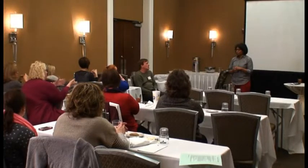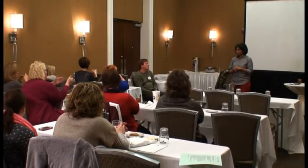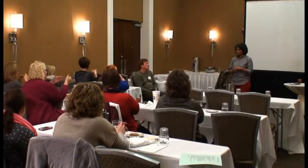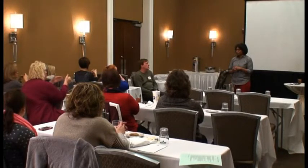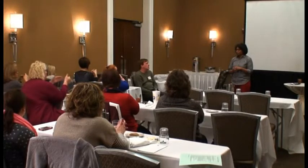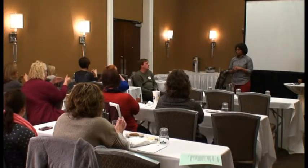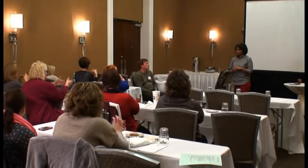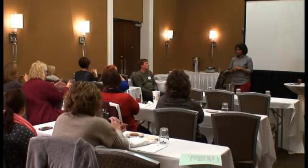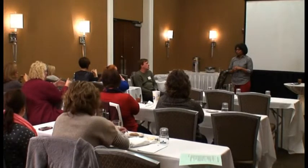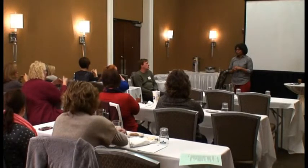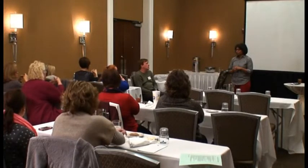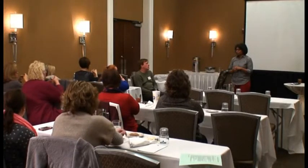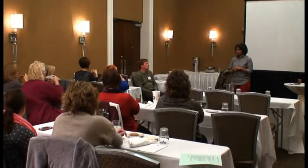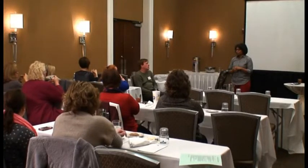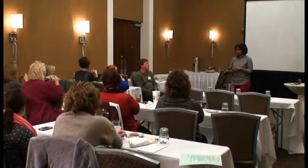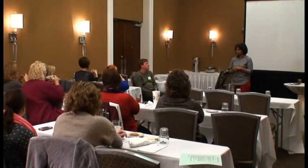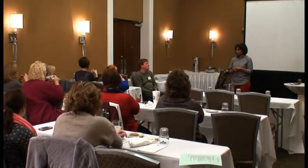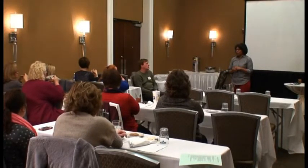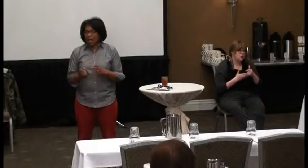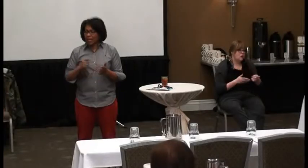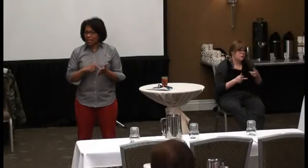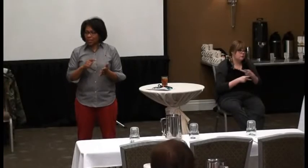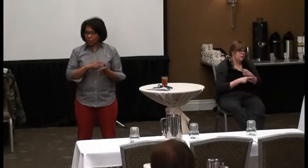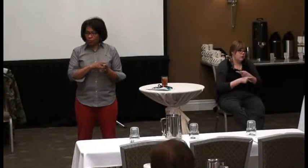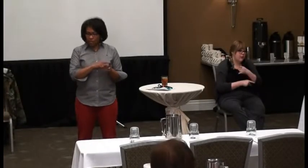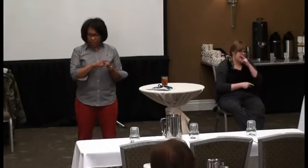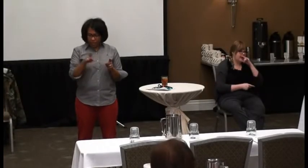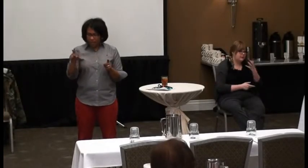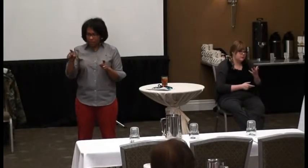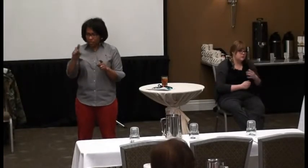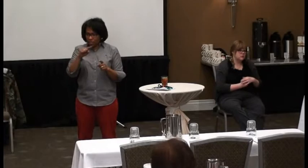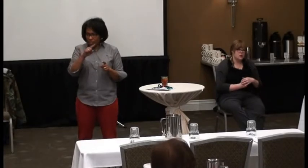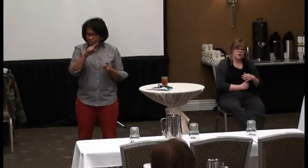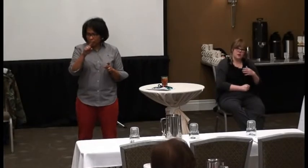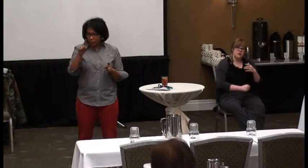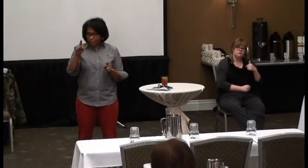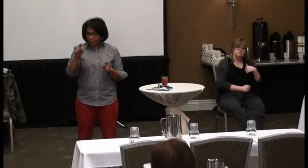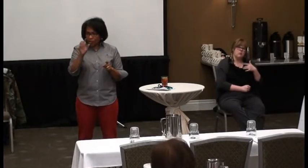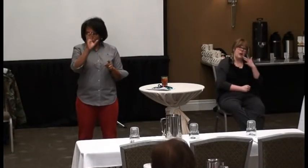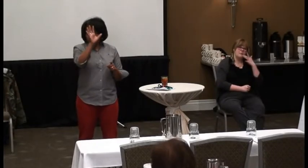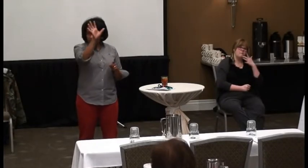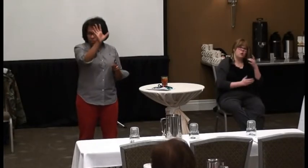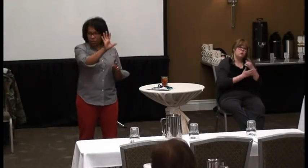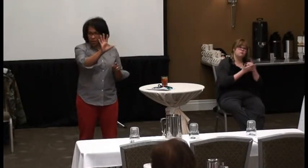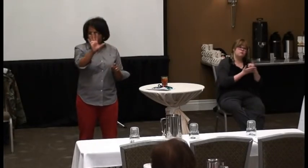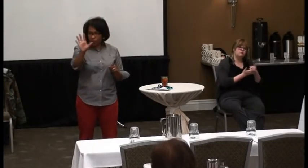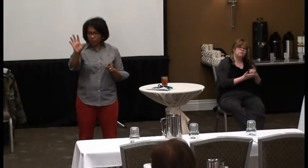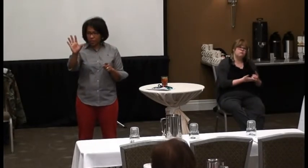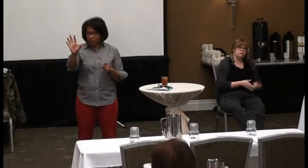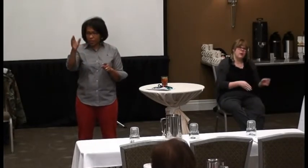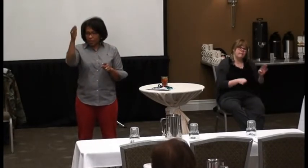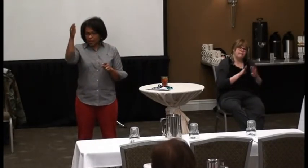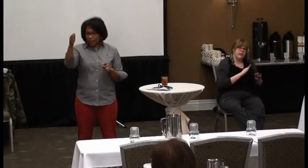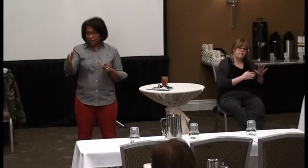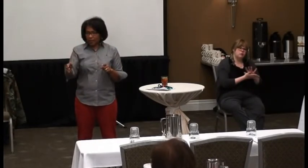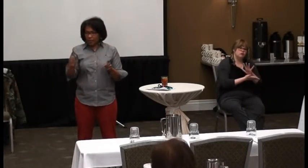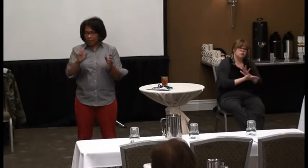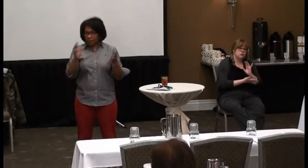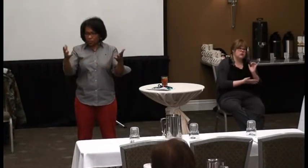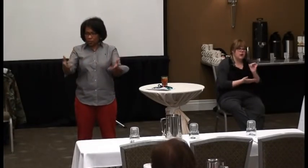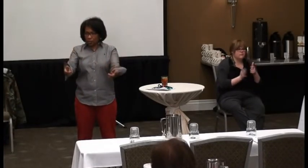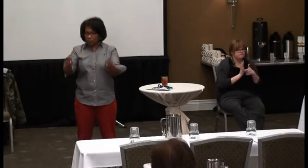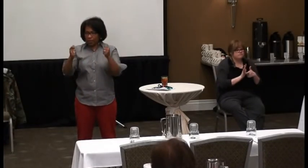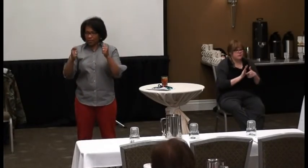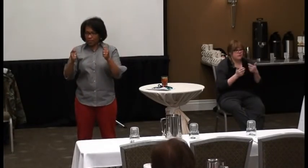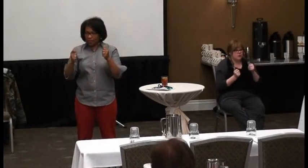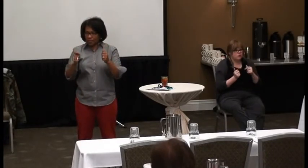to help you in figuring out that? I like the weekly behavior sheets. You know, when they chart it for the week, and then,